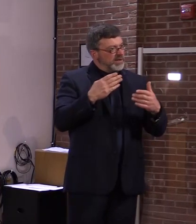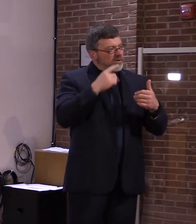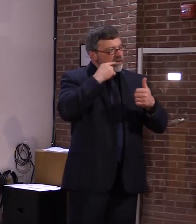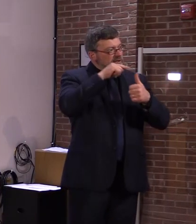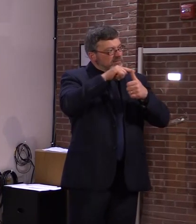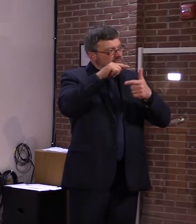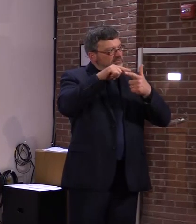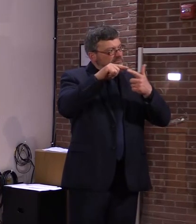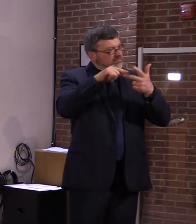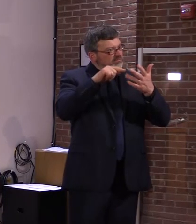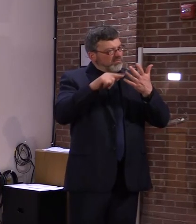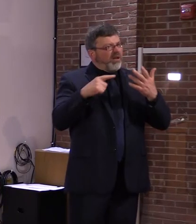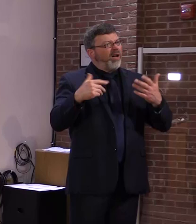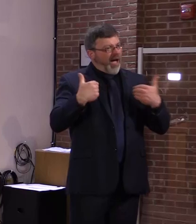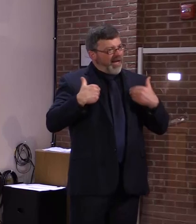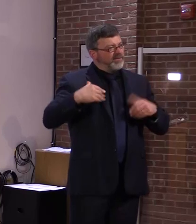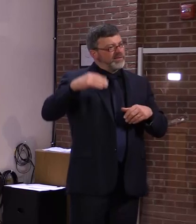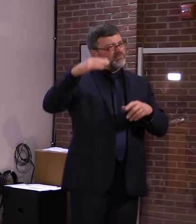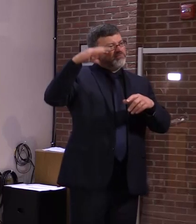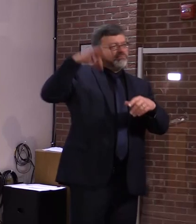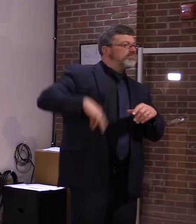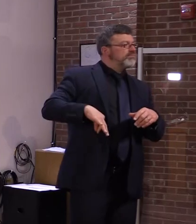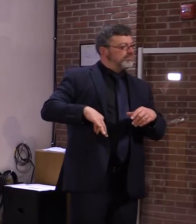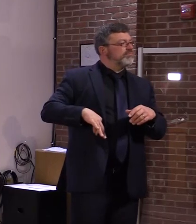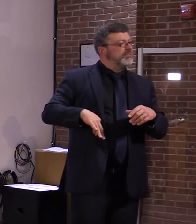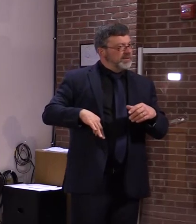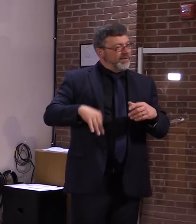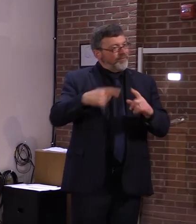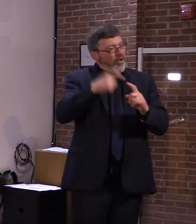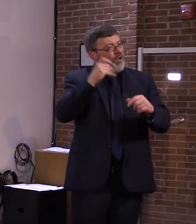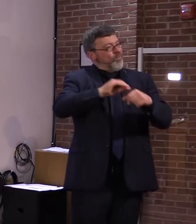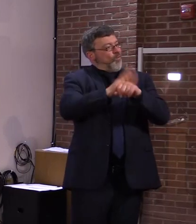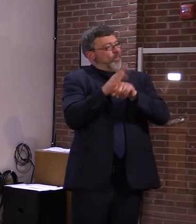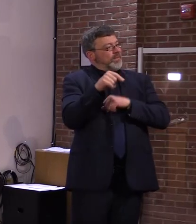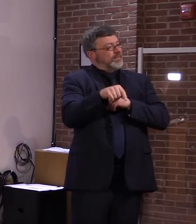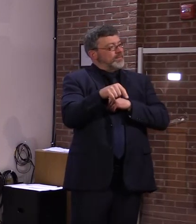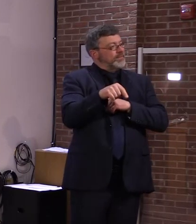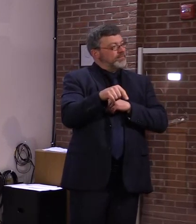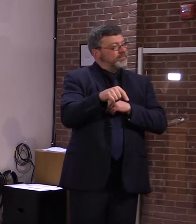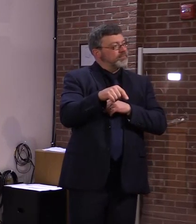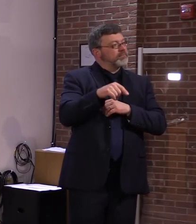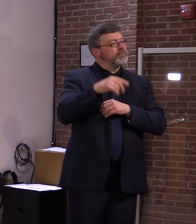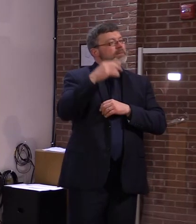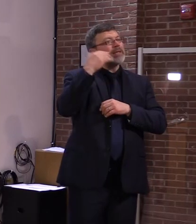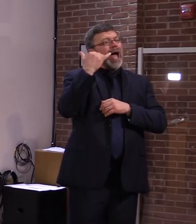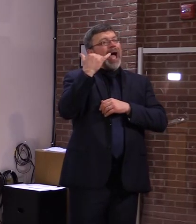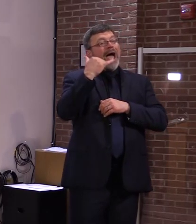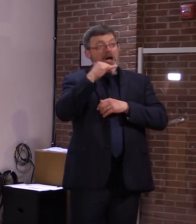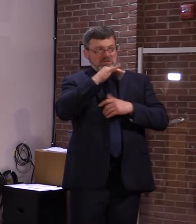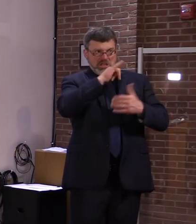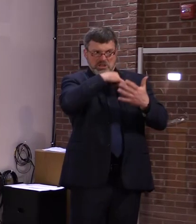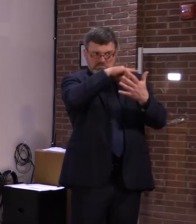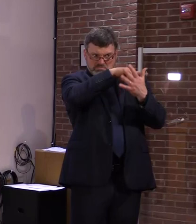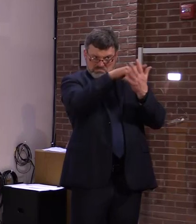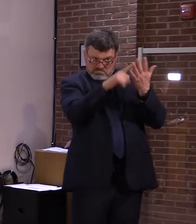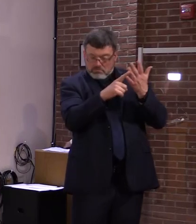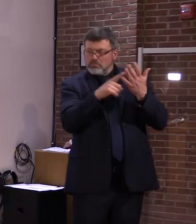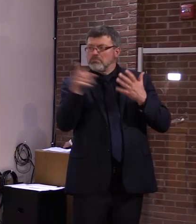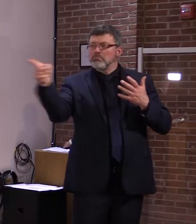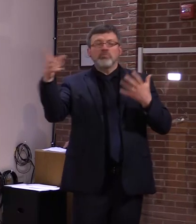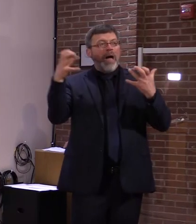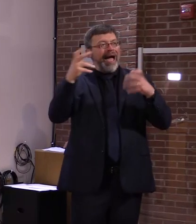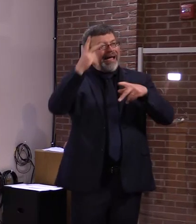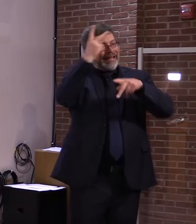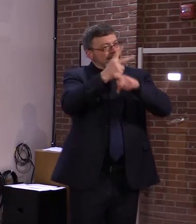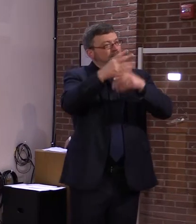point of view, what sorts of things you would like to see stay the same with state government and